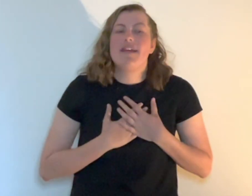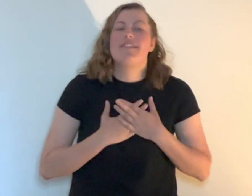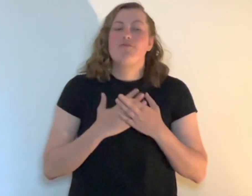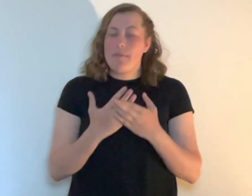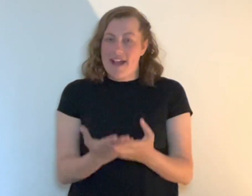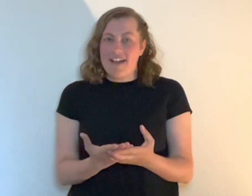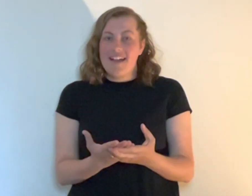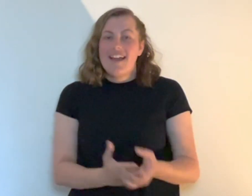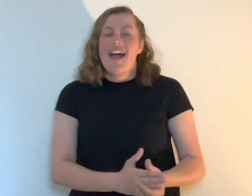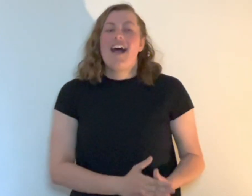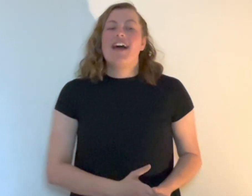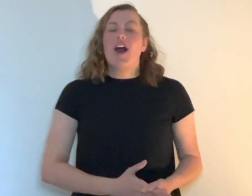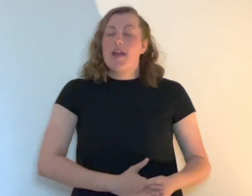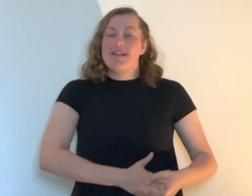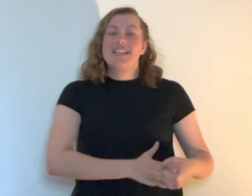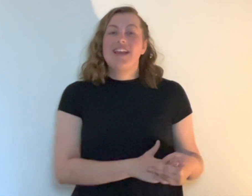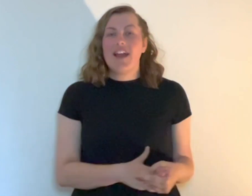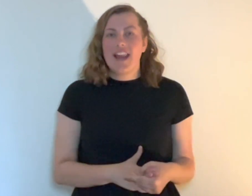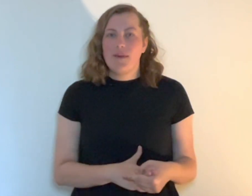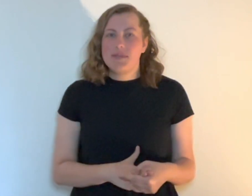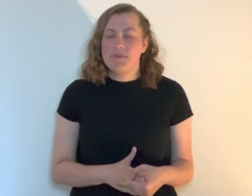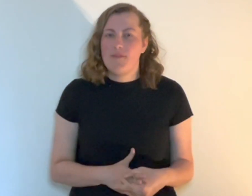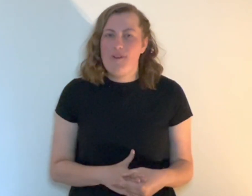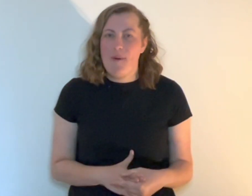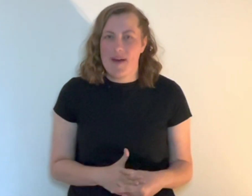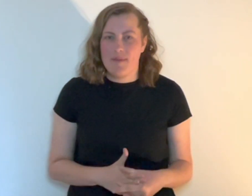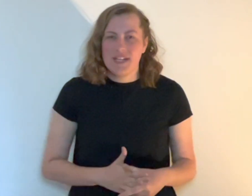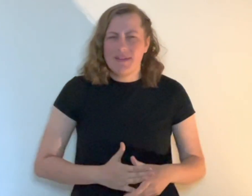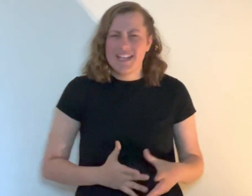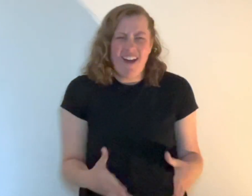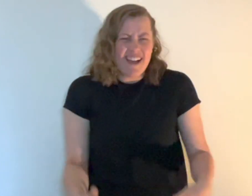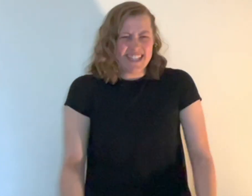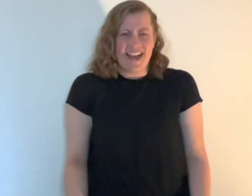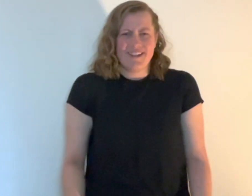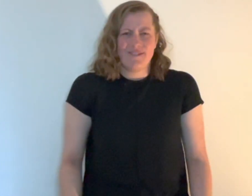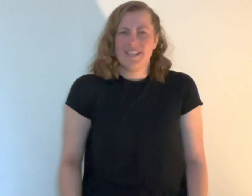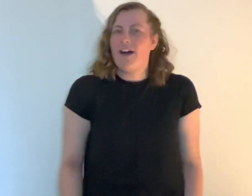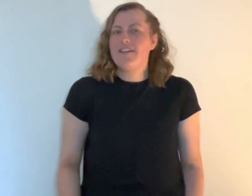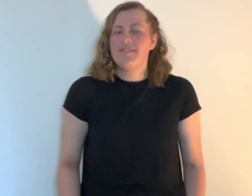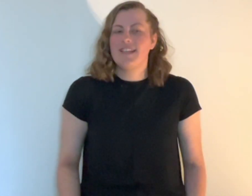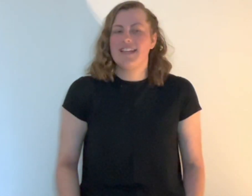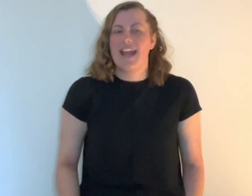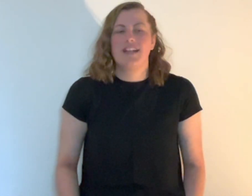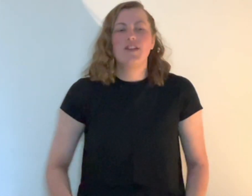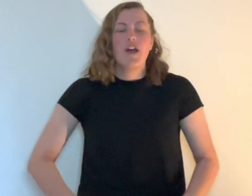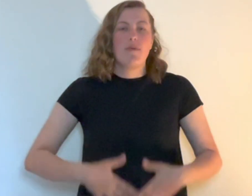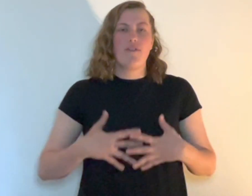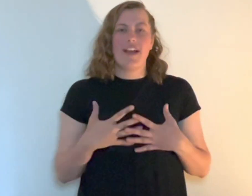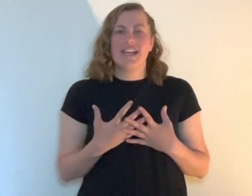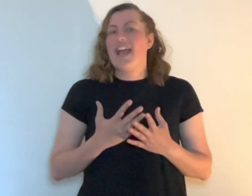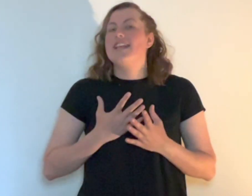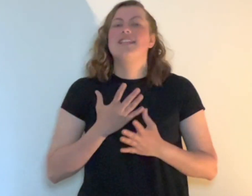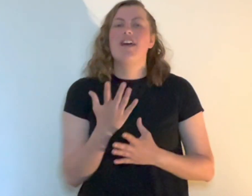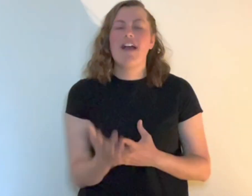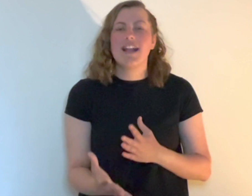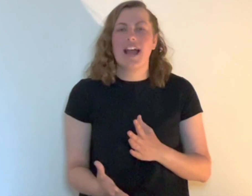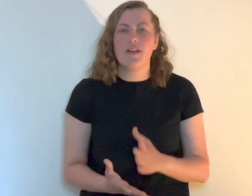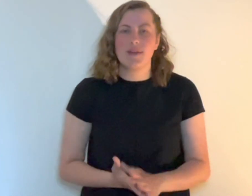is rebecca and i am a sign language performer which means that i stand on the side of the stage providing a sign language